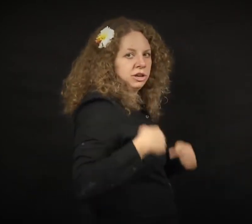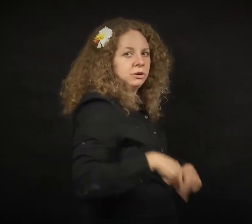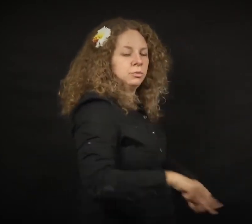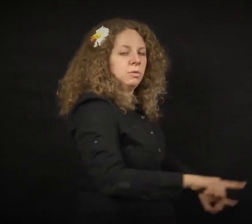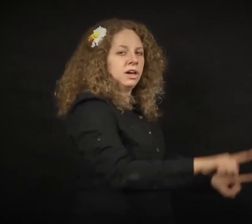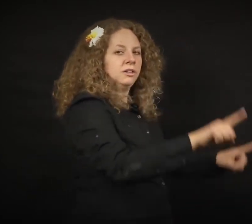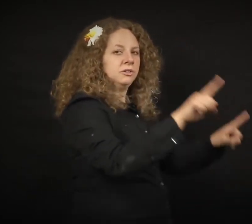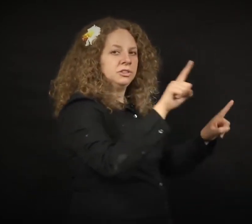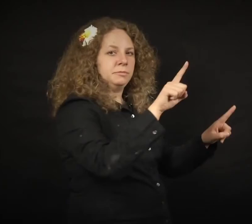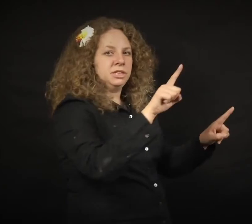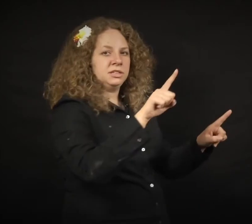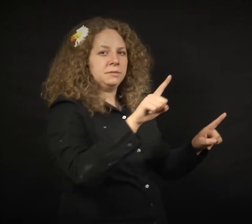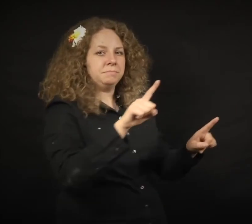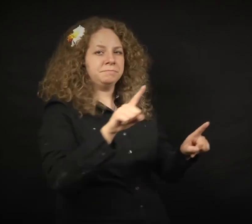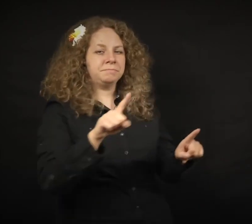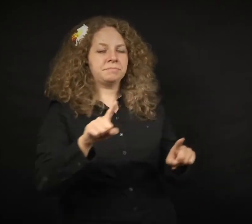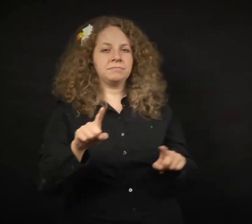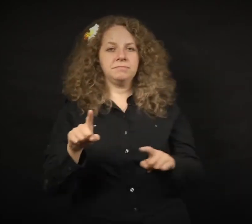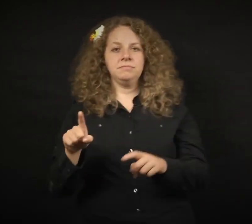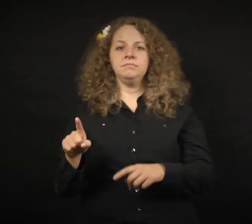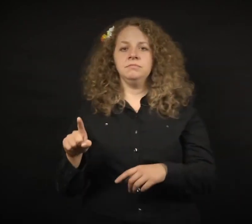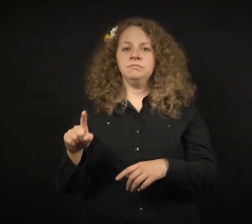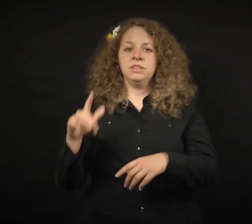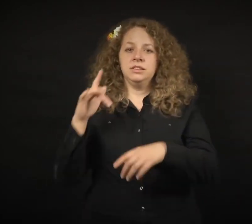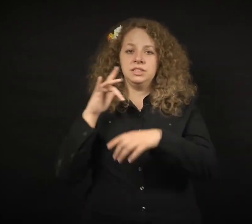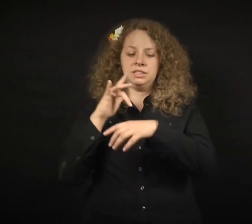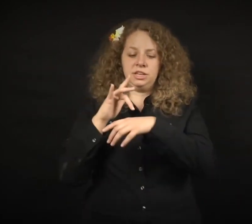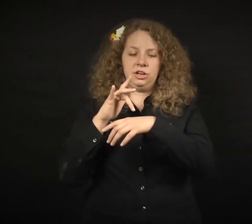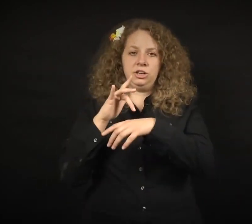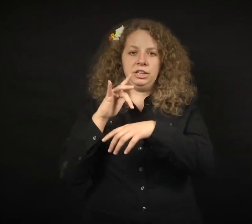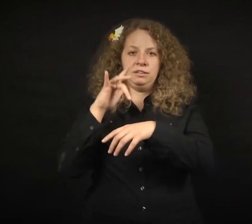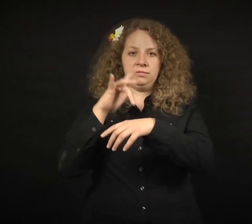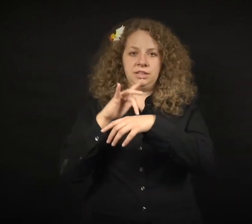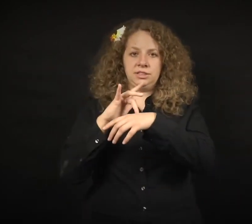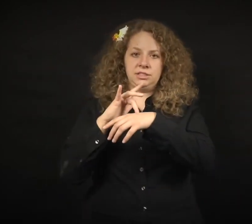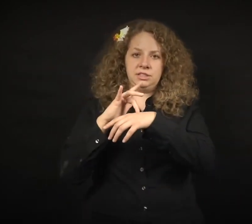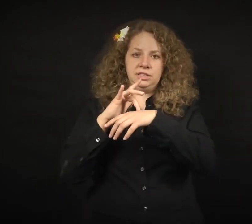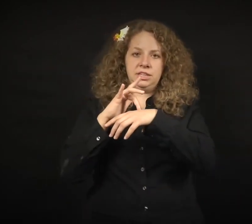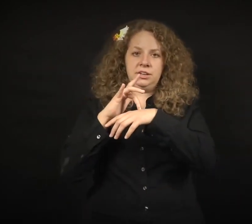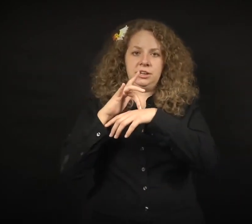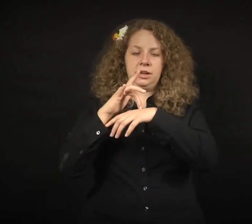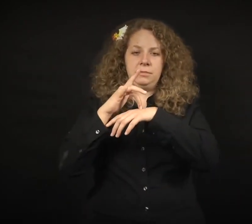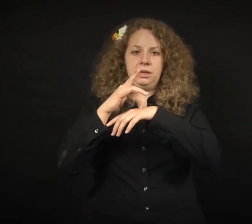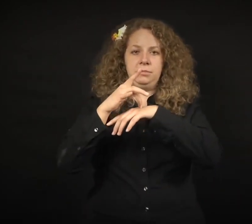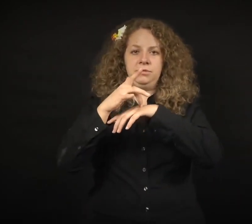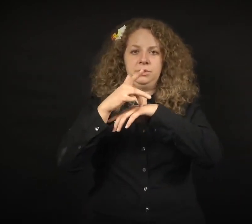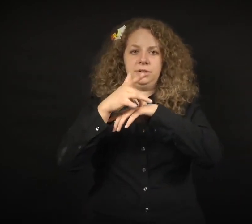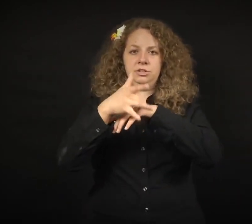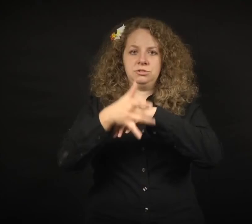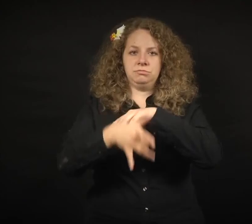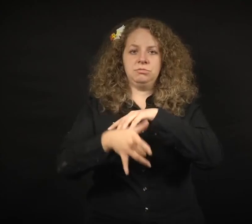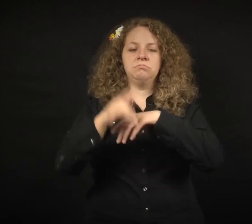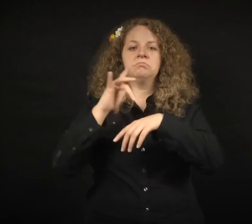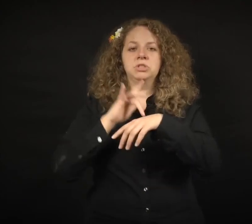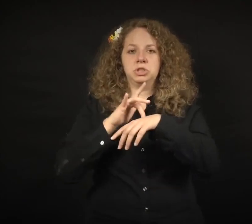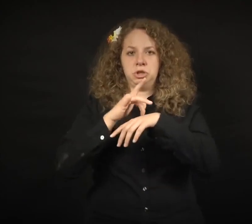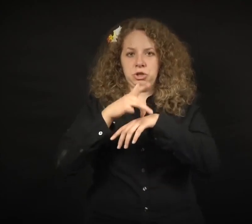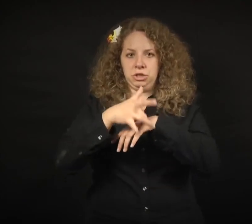During, while, or in the meantime. The sign early, like the sun's here and coming up over the ridge. It's